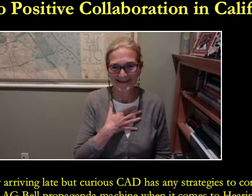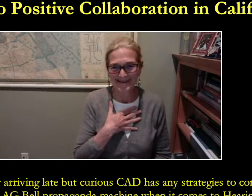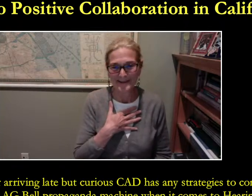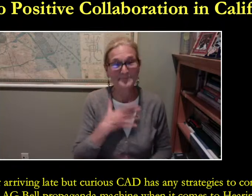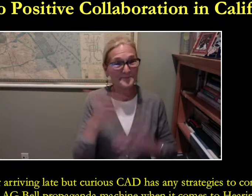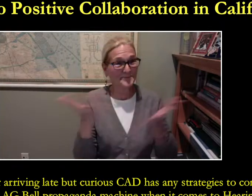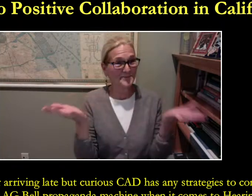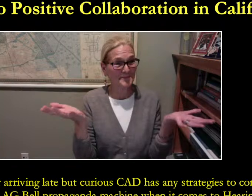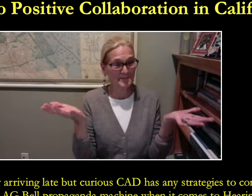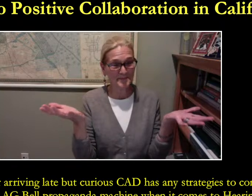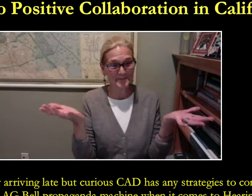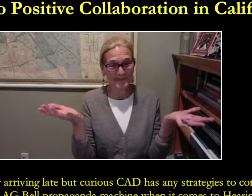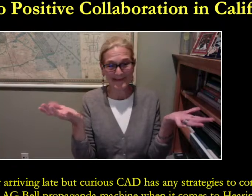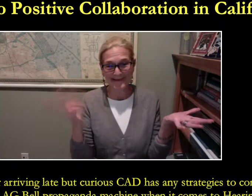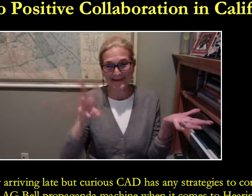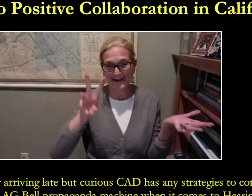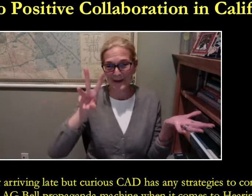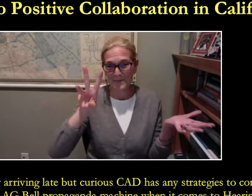Oh, goodness.